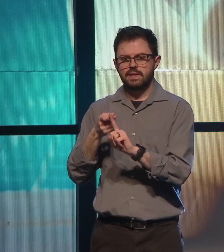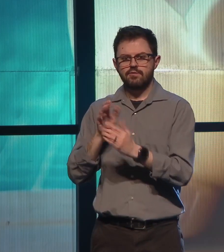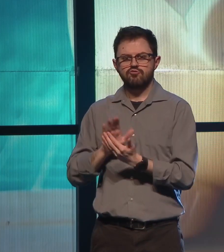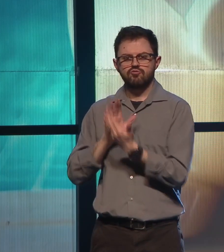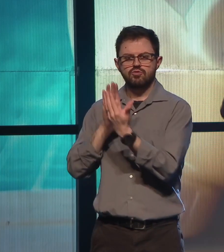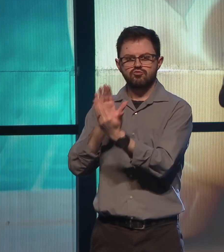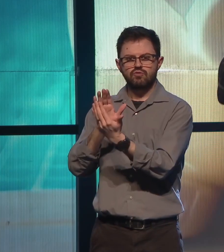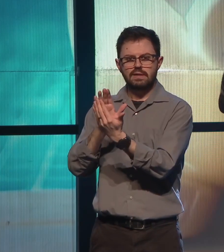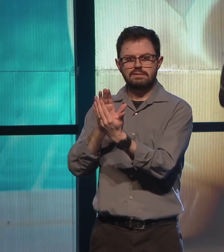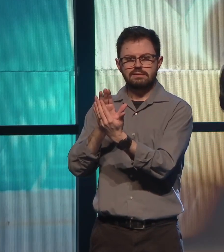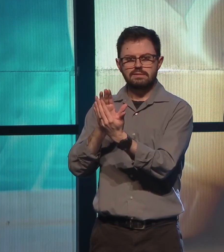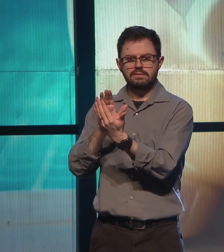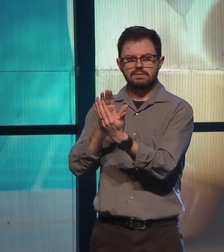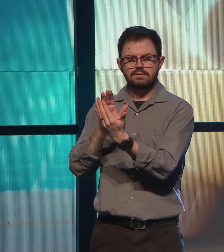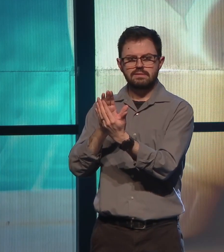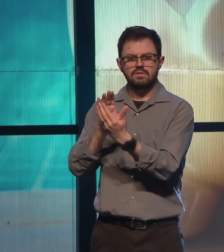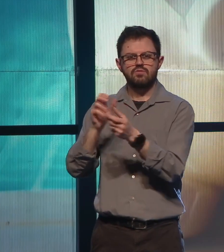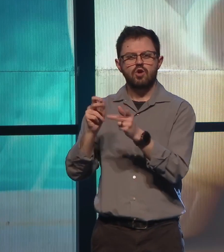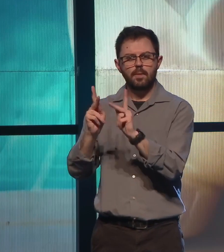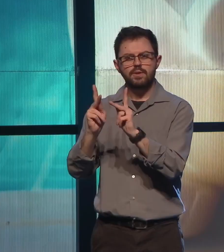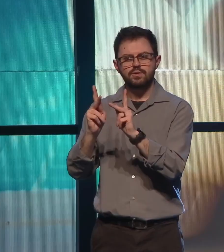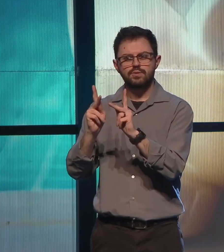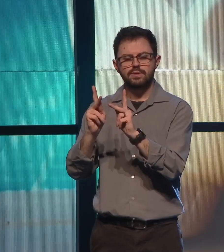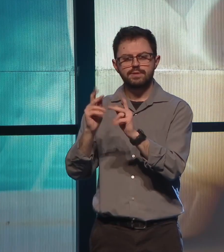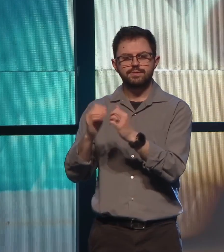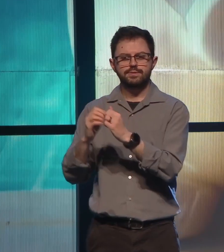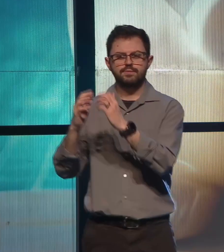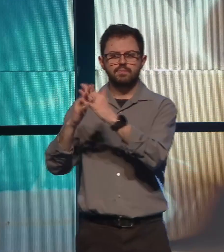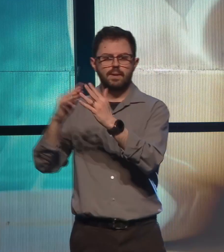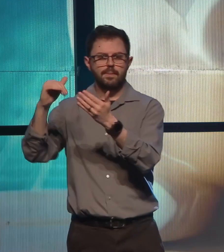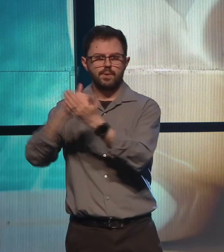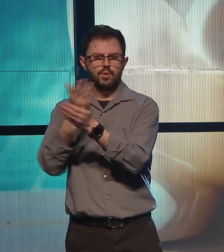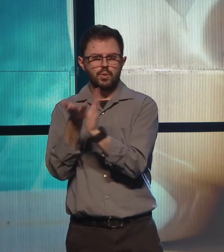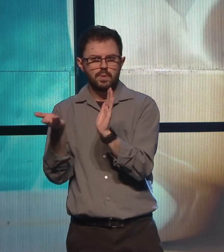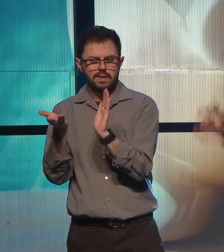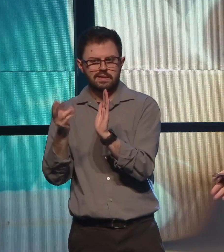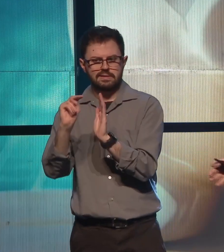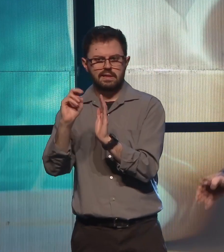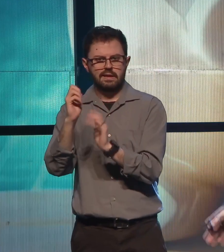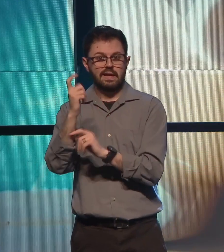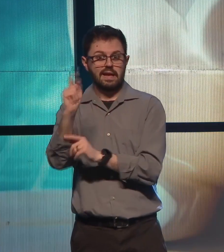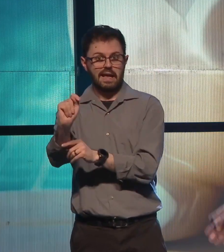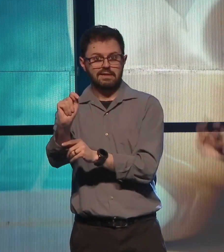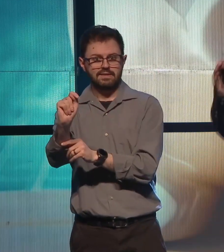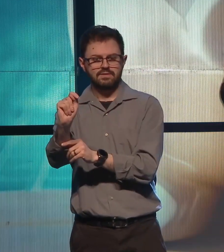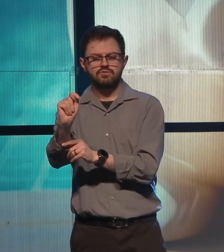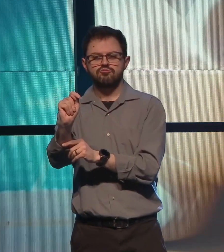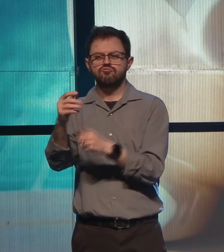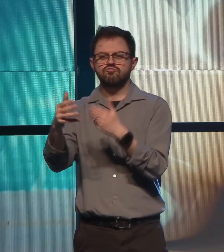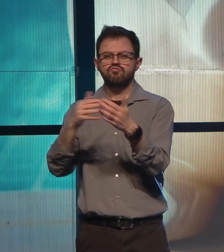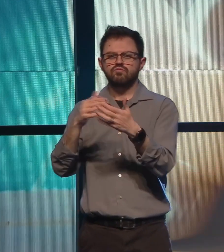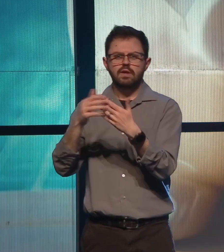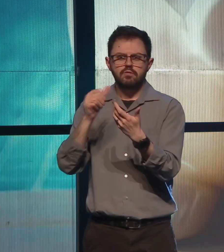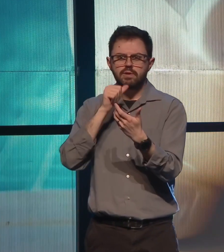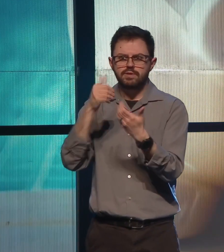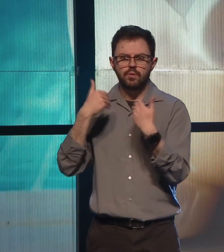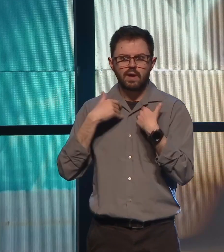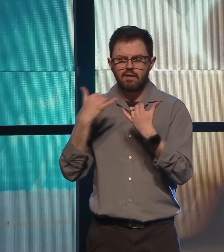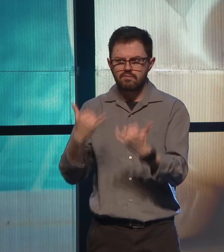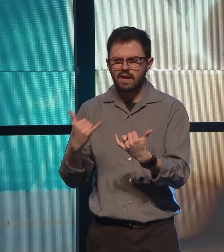opportunities to grow and to build good things. What is next? What doesn't exist now that won't exist if there's no generosity towards